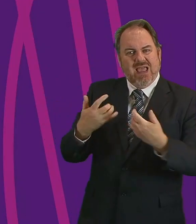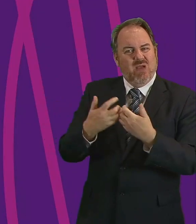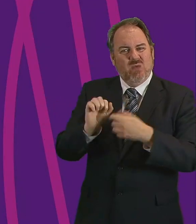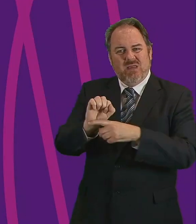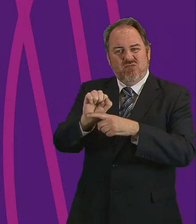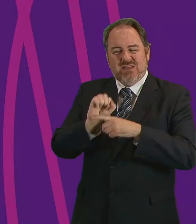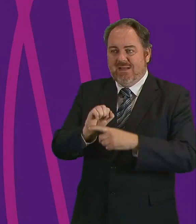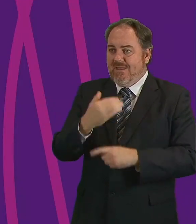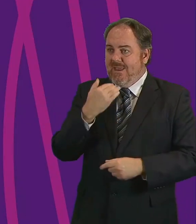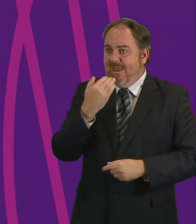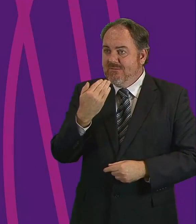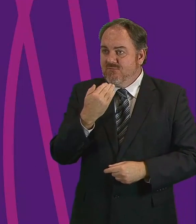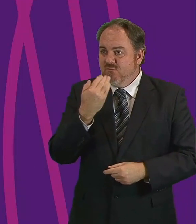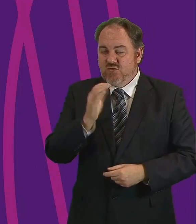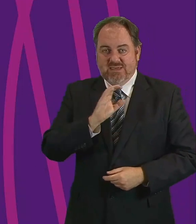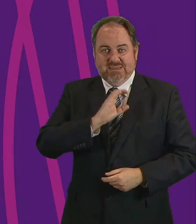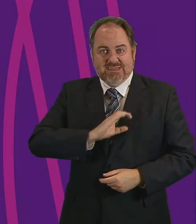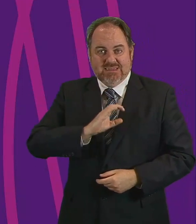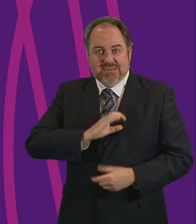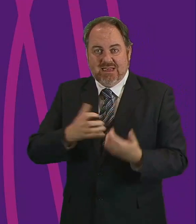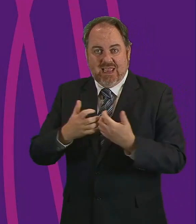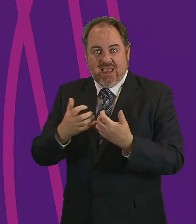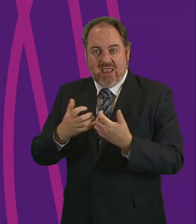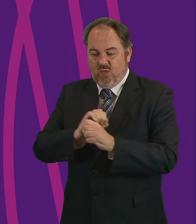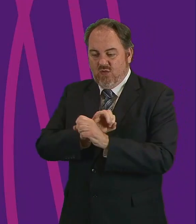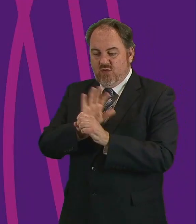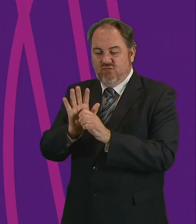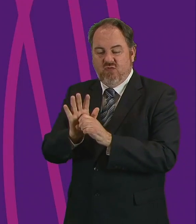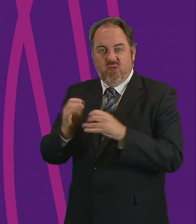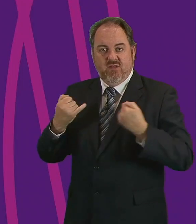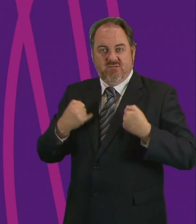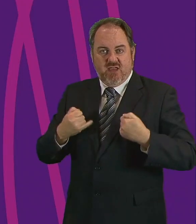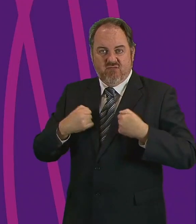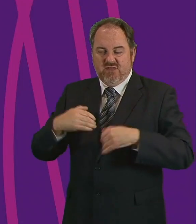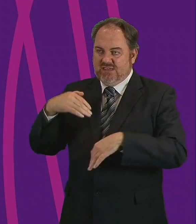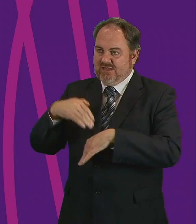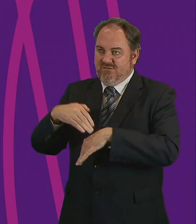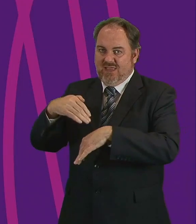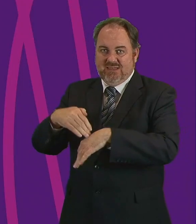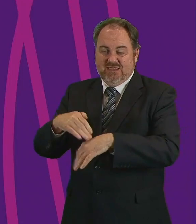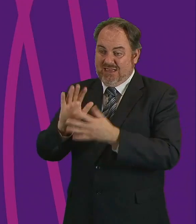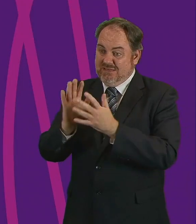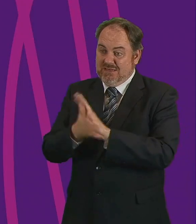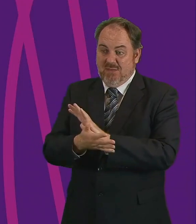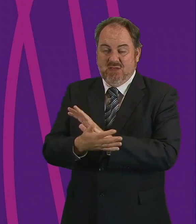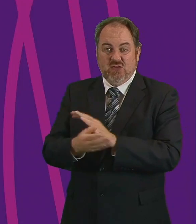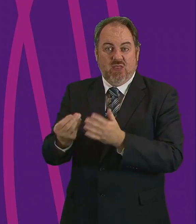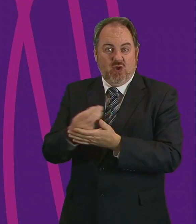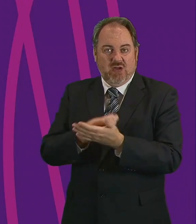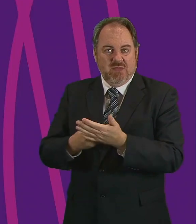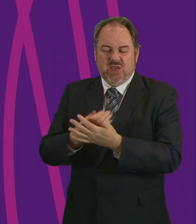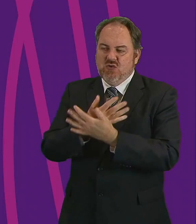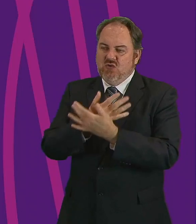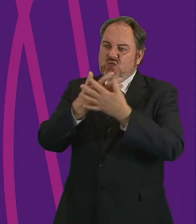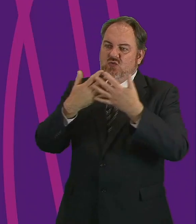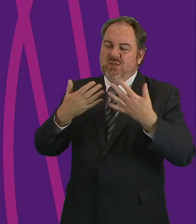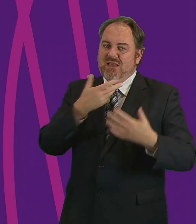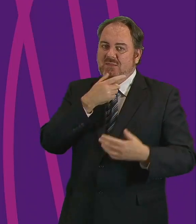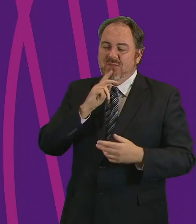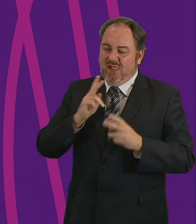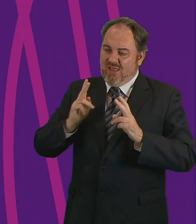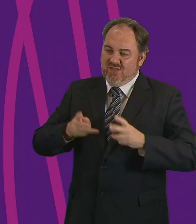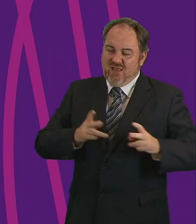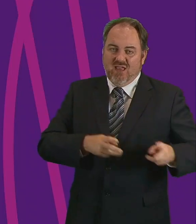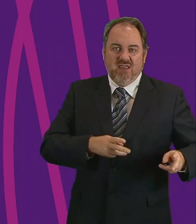in this country with the economic effects of this awful pandemic, which has sadly taken too many lives and affected families